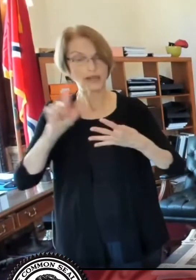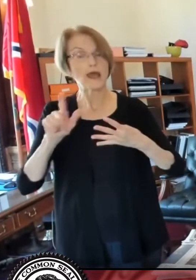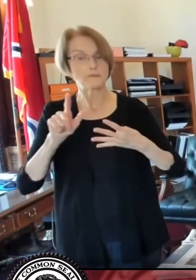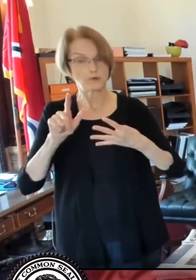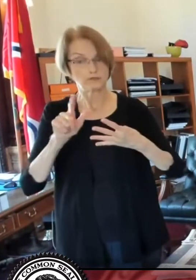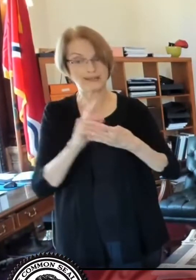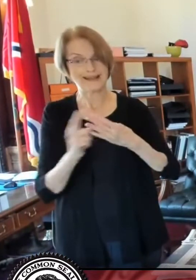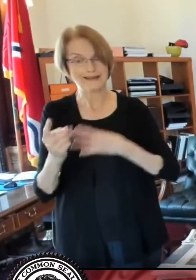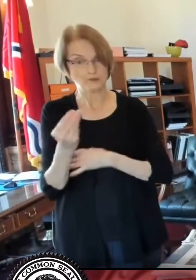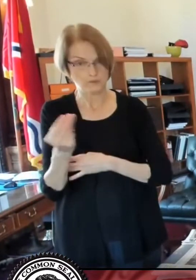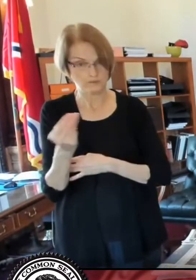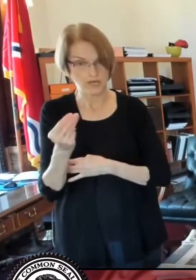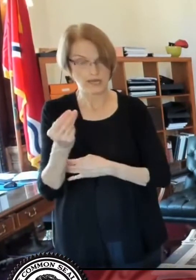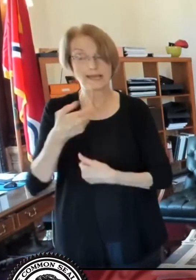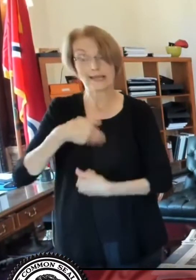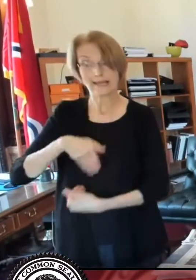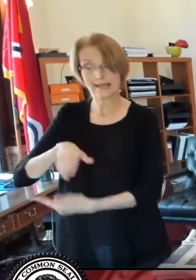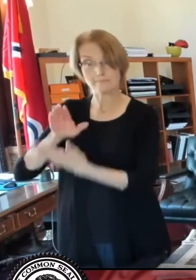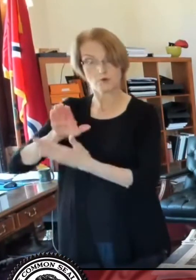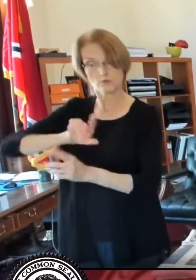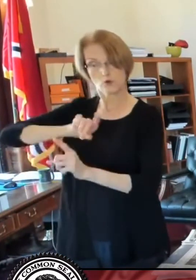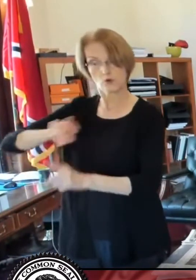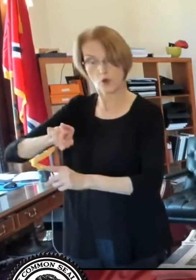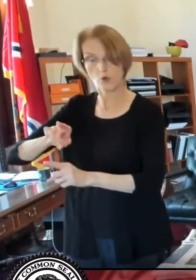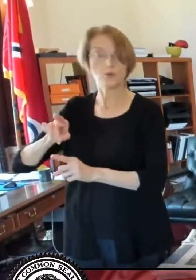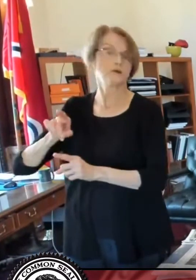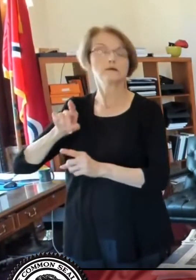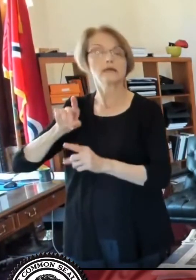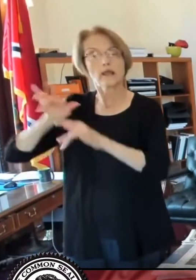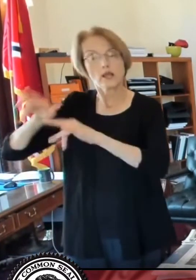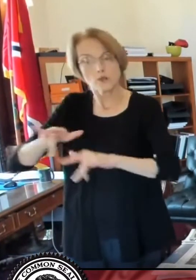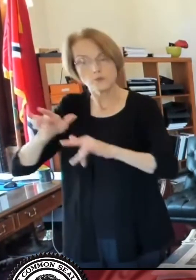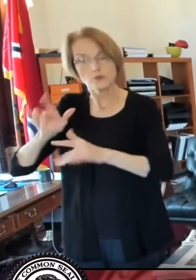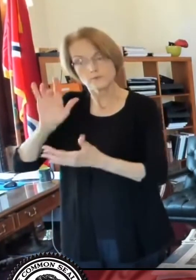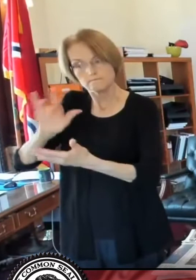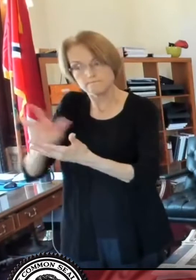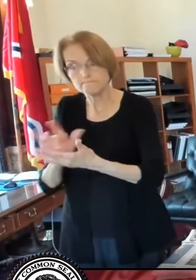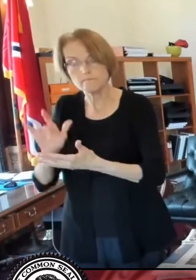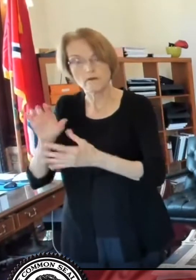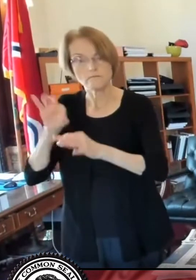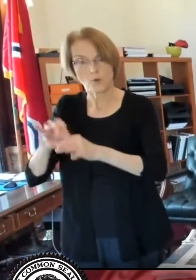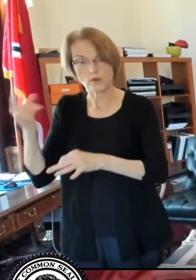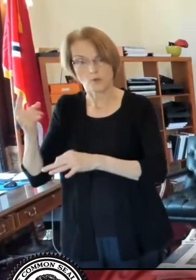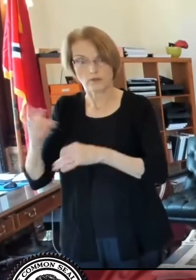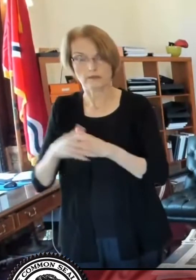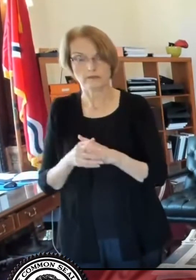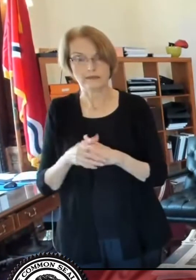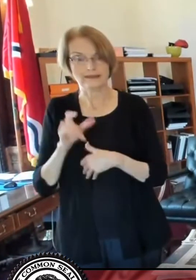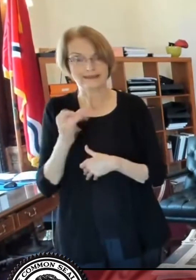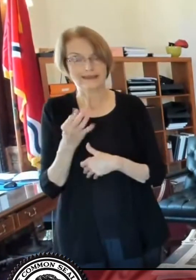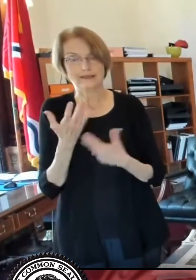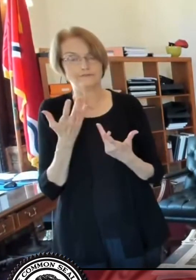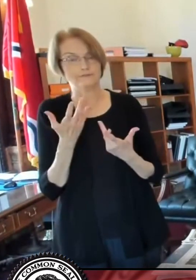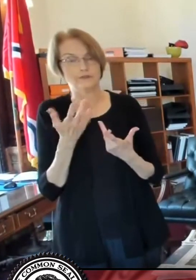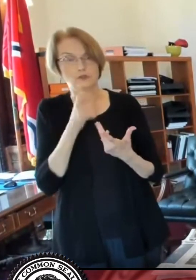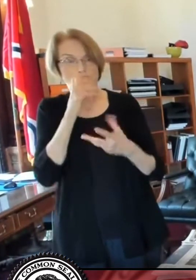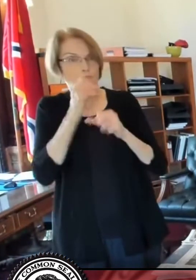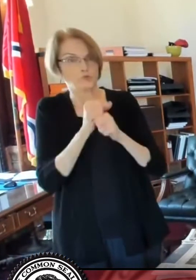today. That's in-person electronic voting. So if you don't want to rely on the